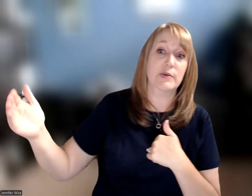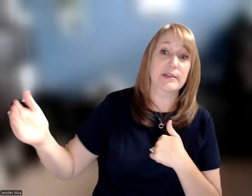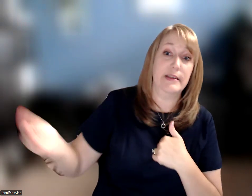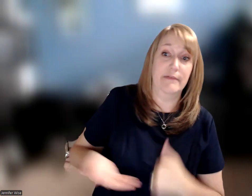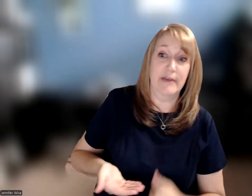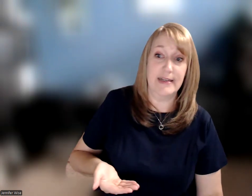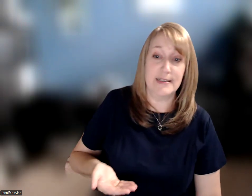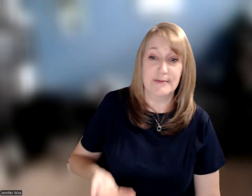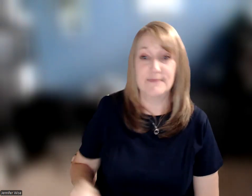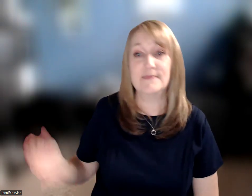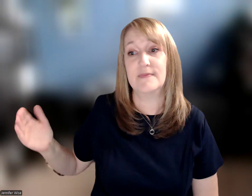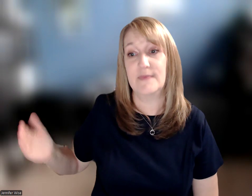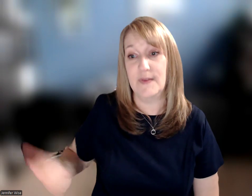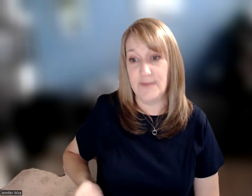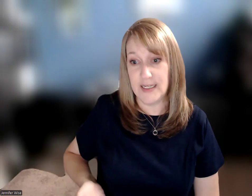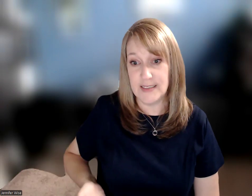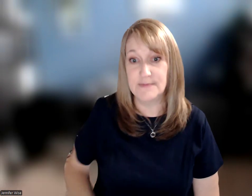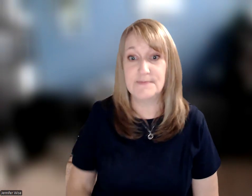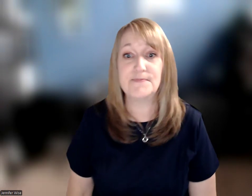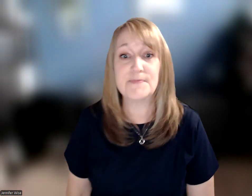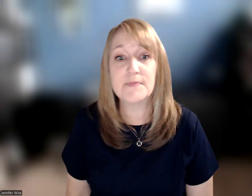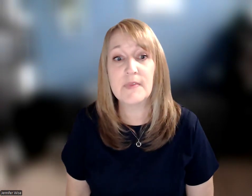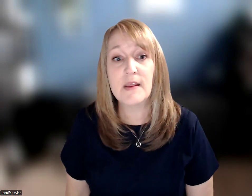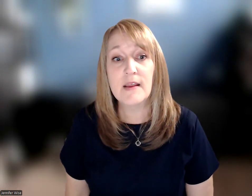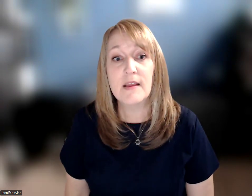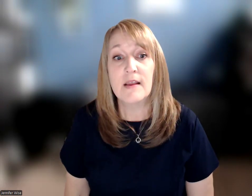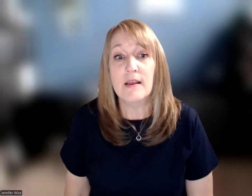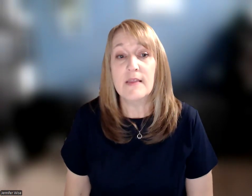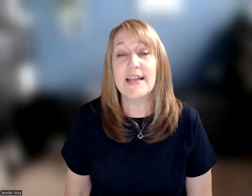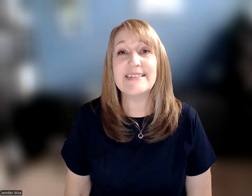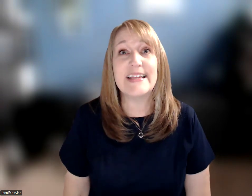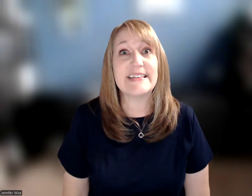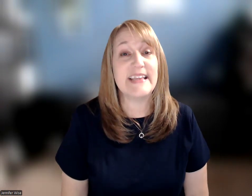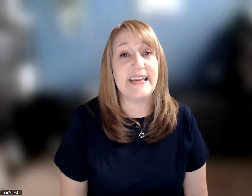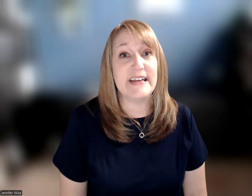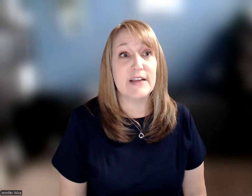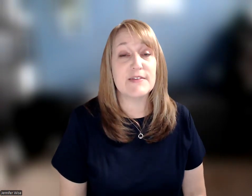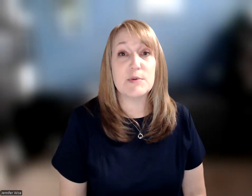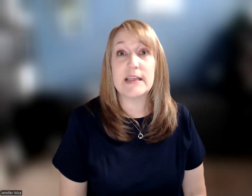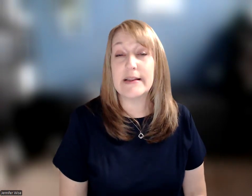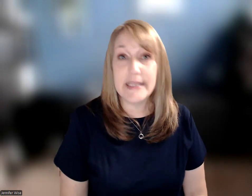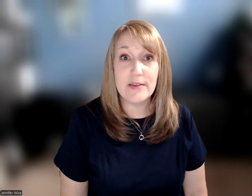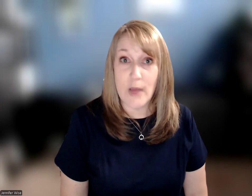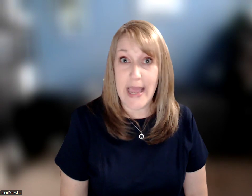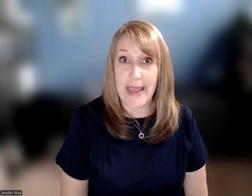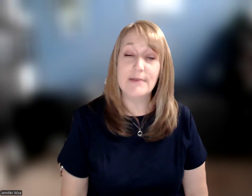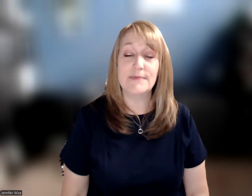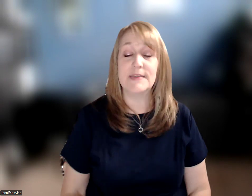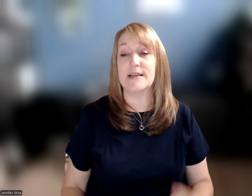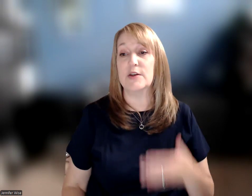it's invite, invite. The next sign is lead. If someone's going to lead the way, that's how you